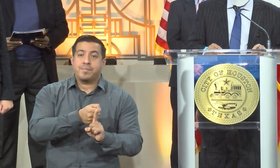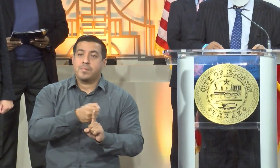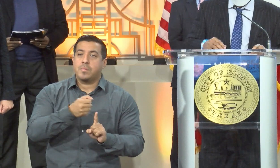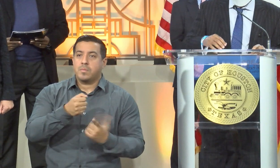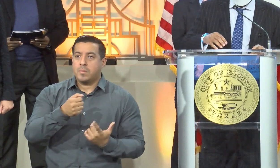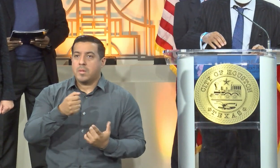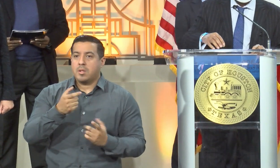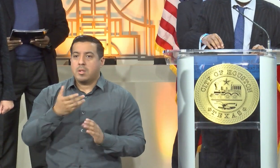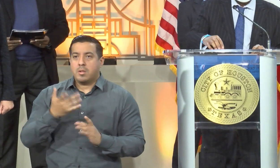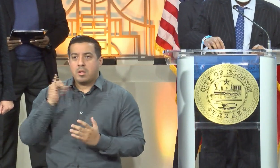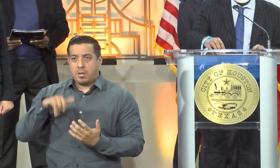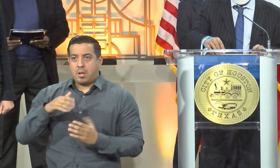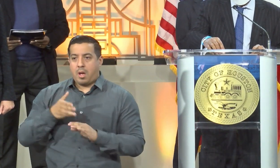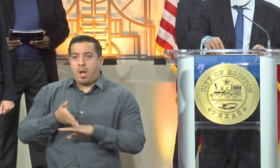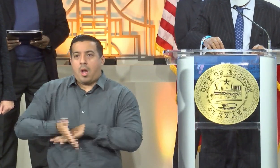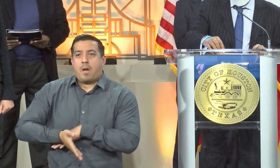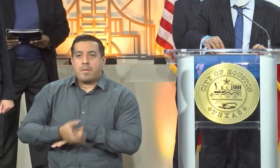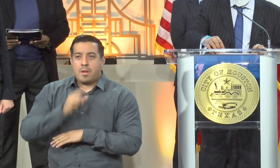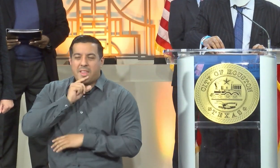the post-Thanksgiving Day